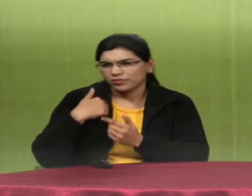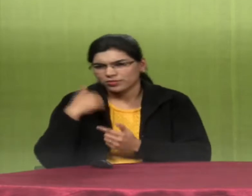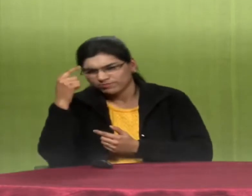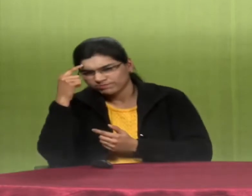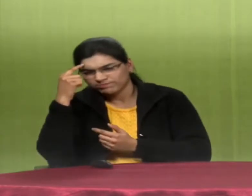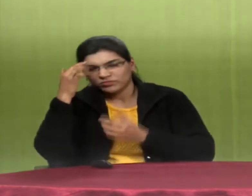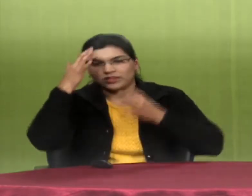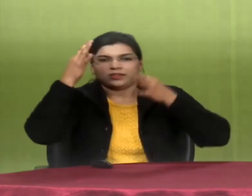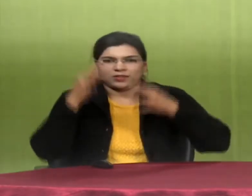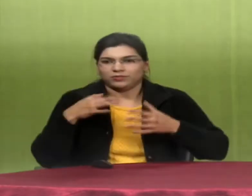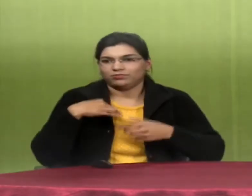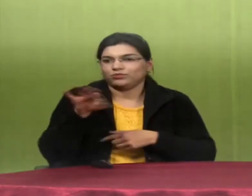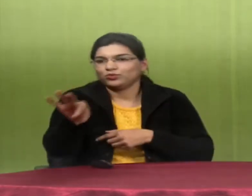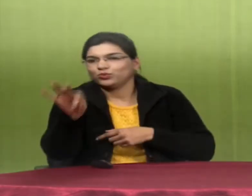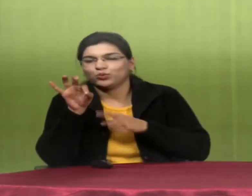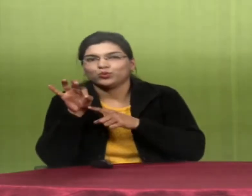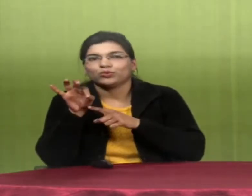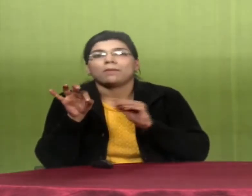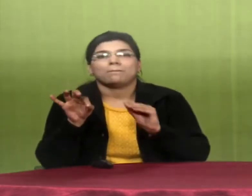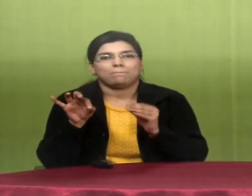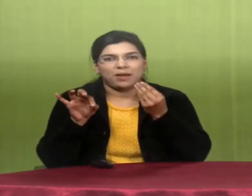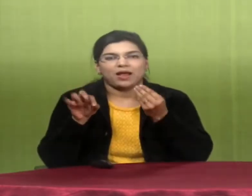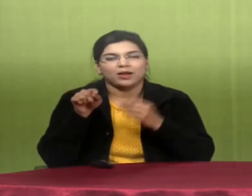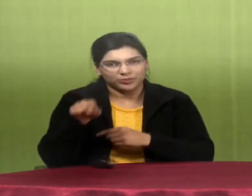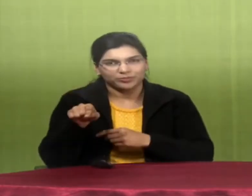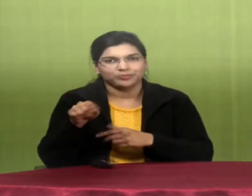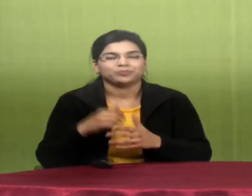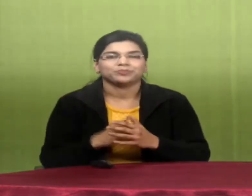claim, that is better option.